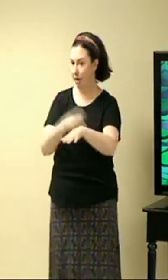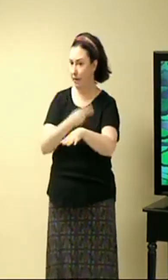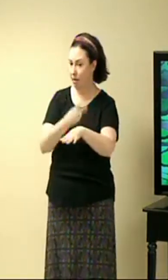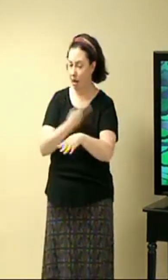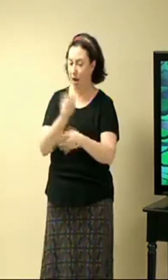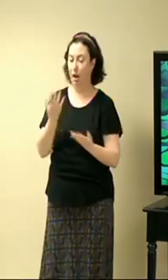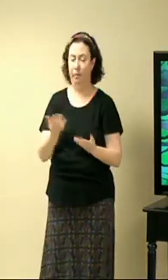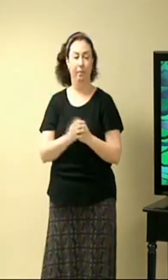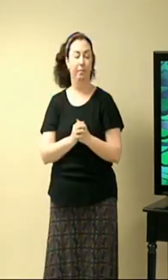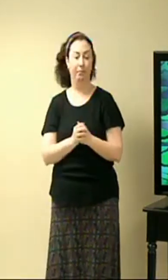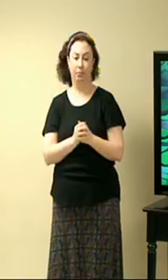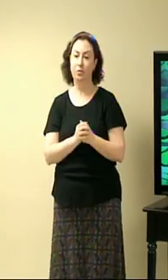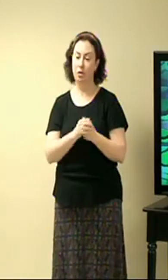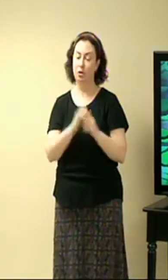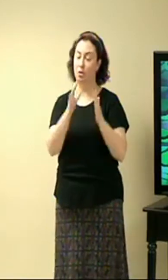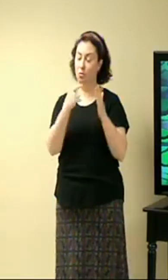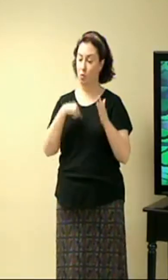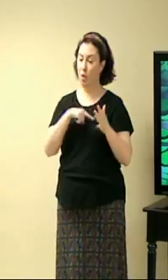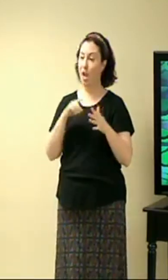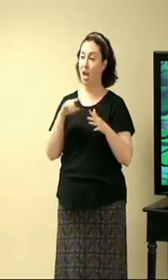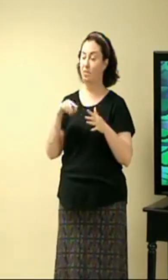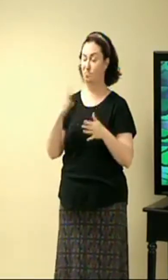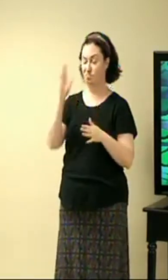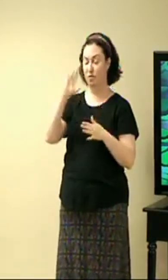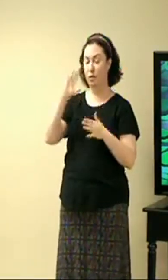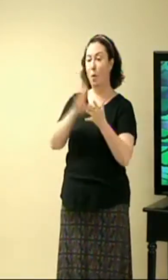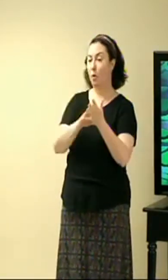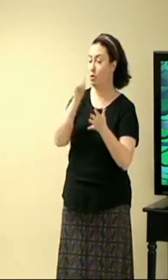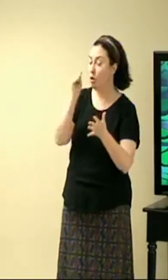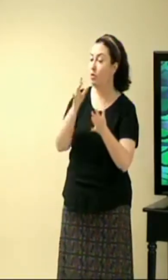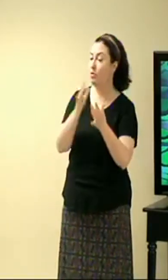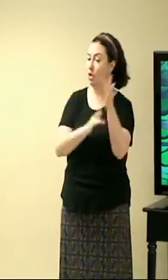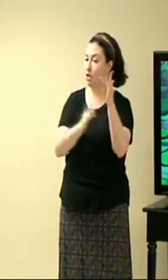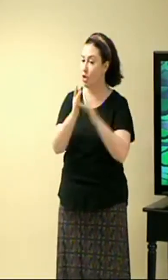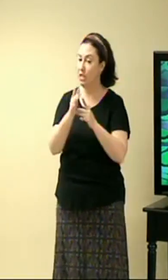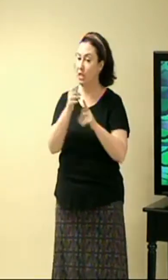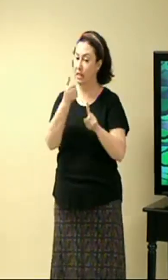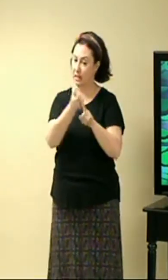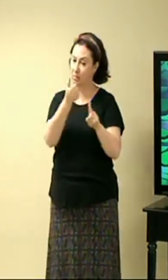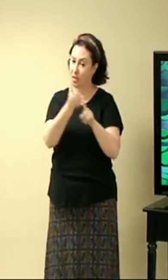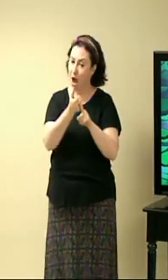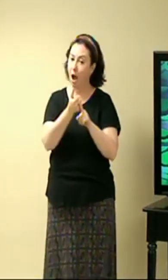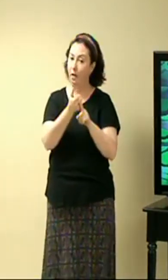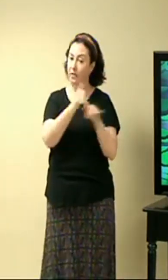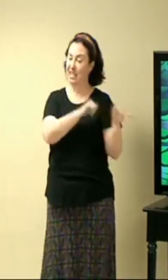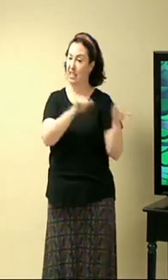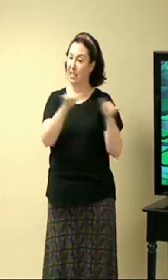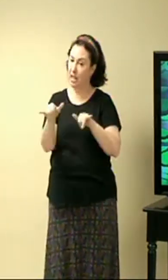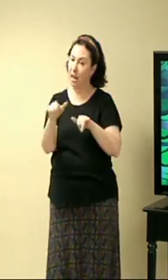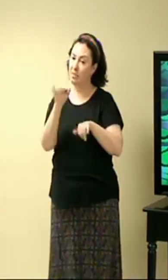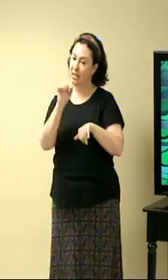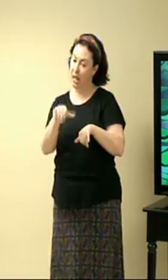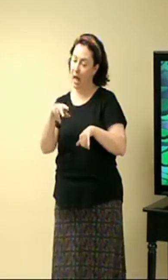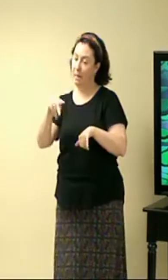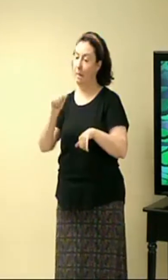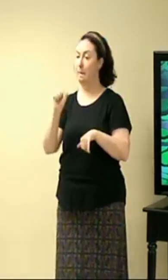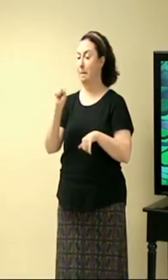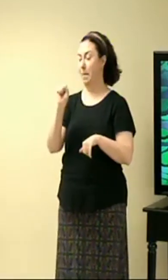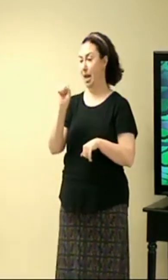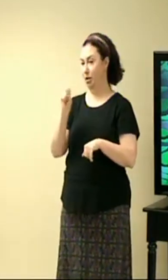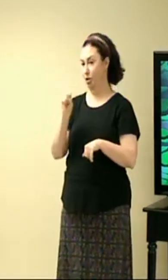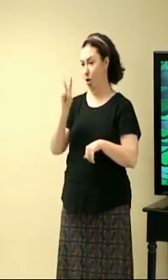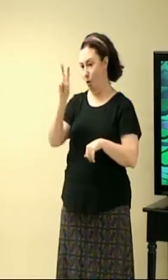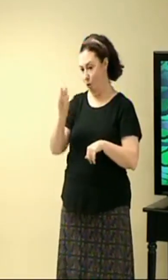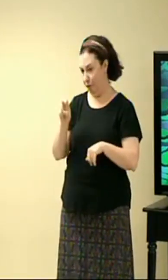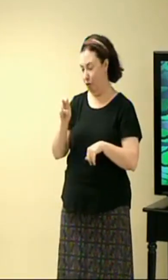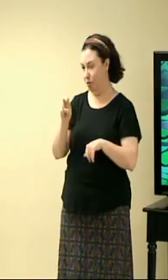the fulfillment of the Passover lamb. And so Jesus, as a good and obedient Jew, if you didn't know this, Jesus was and is a Jew. He didn't go